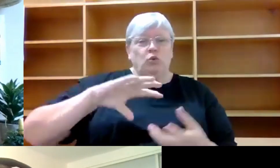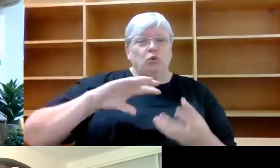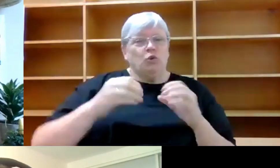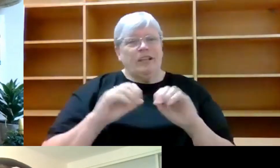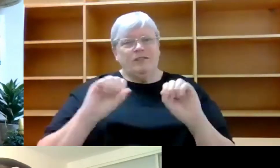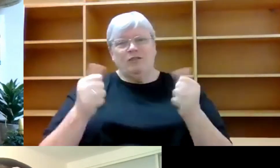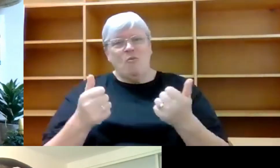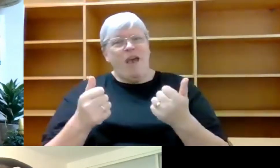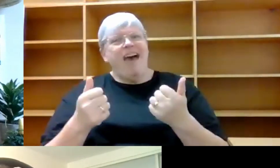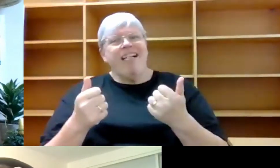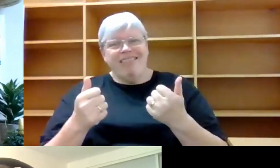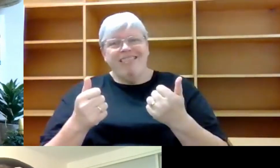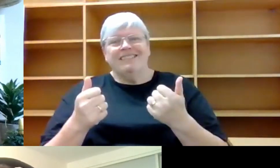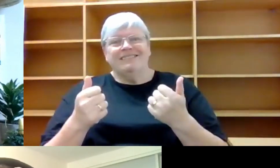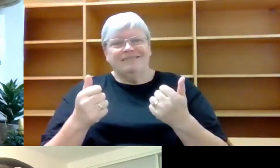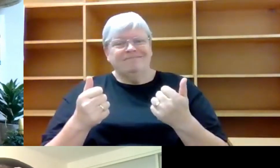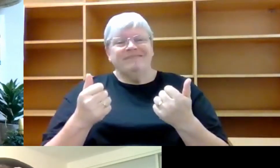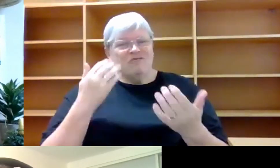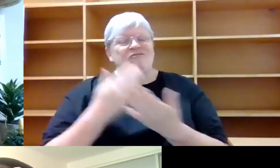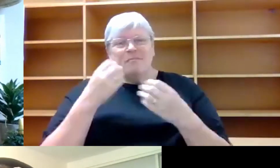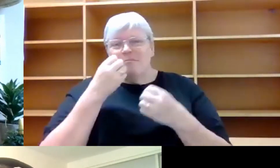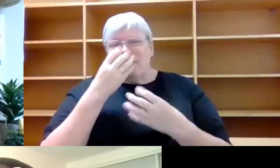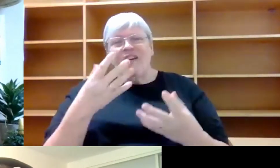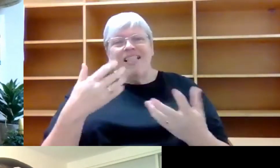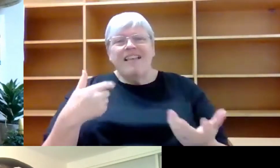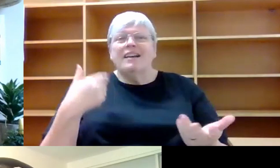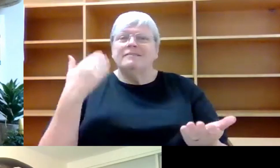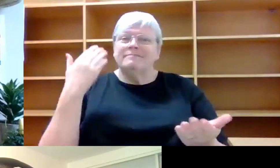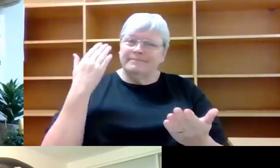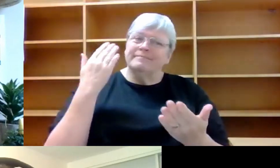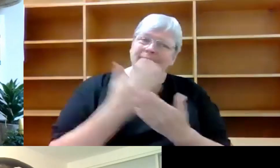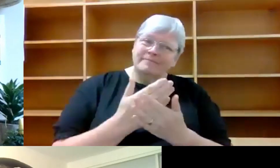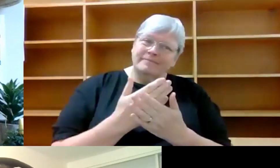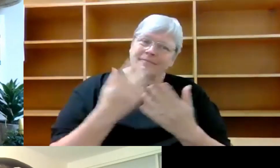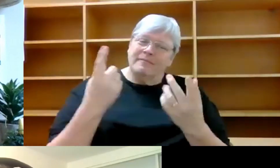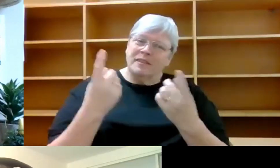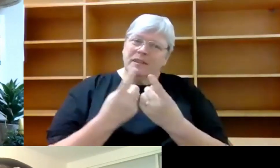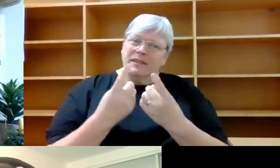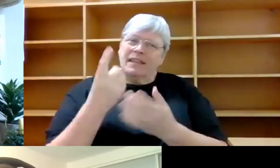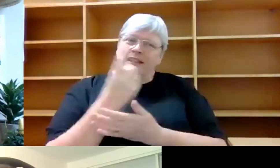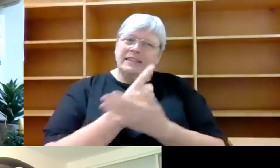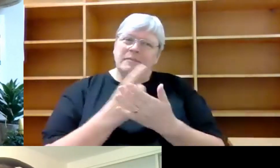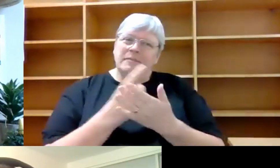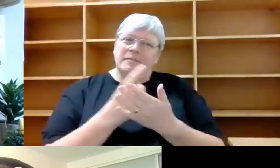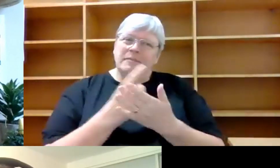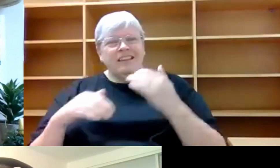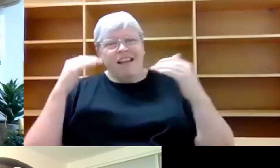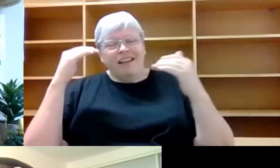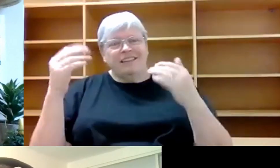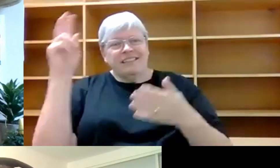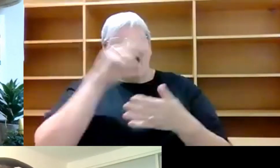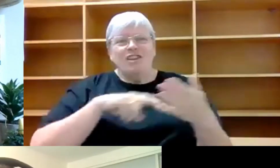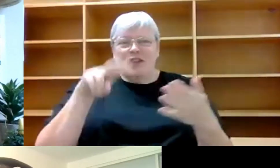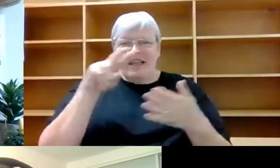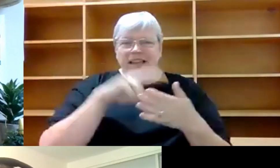It's really affecting, and I think it's kind of one of the things about young adult, because of course I read it as an